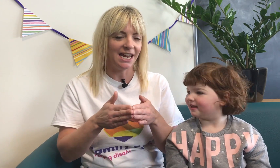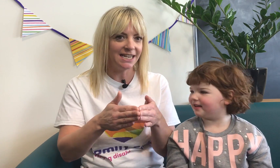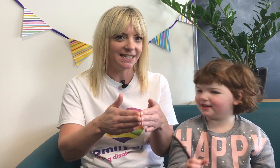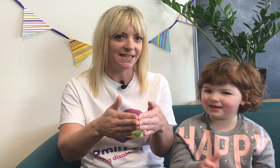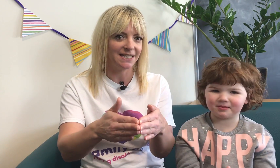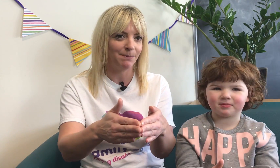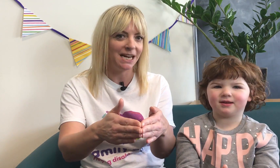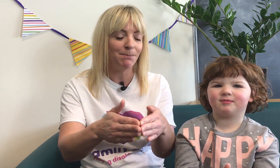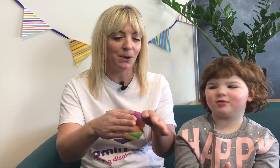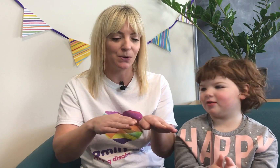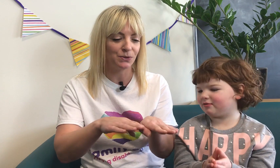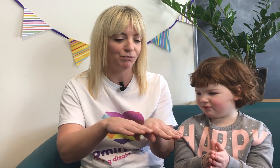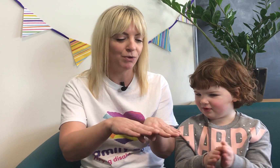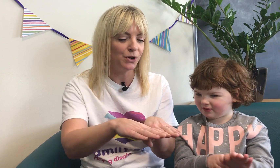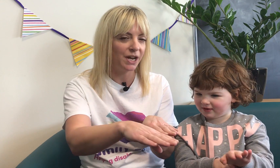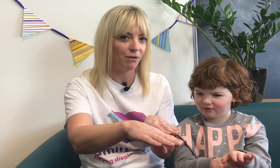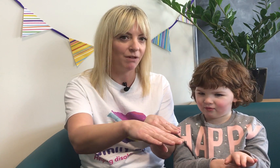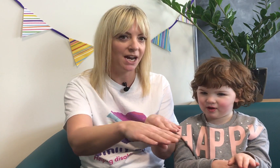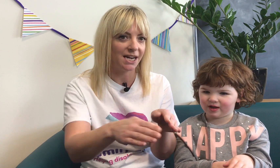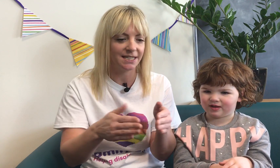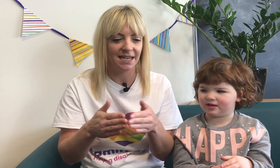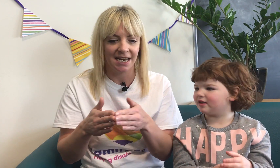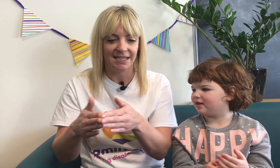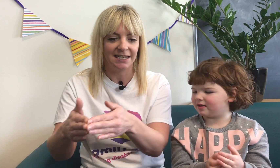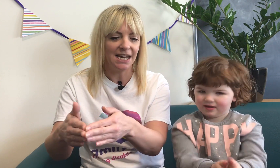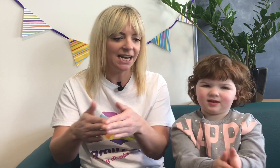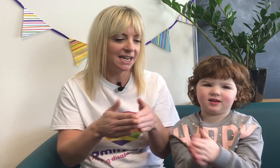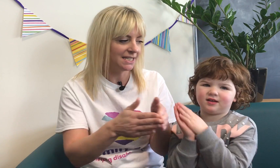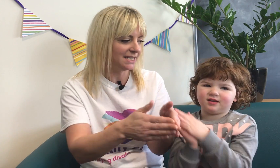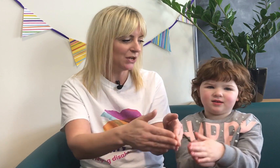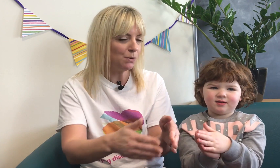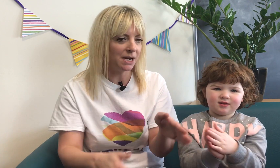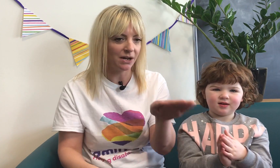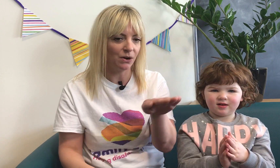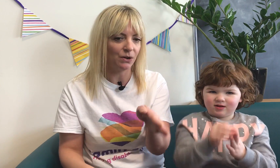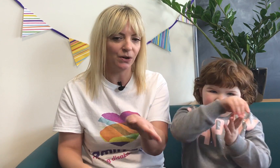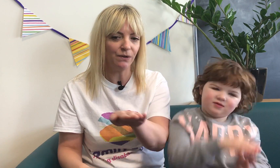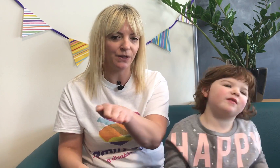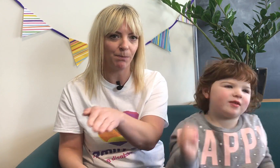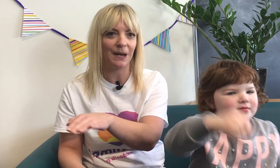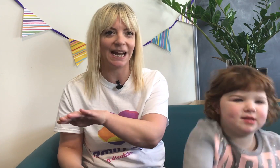These are the speedboats running a race, zigging and zooming all over the